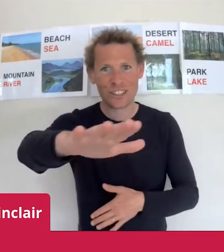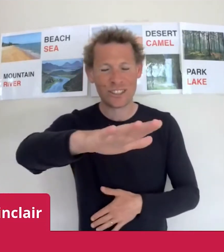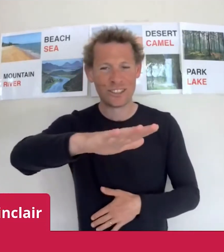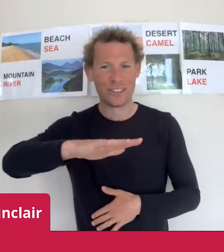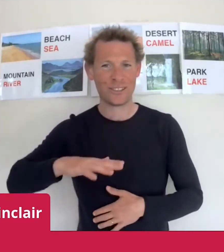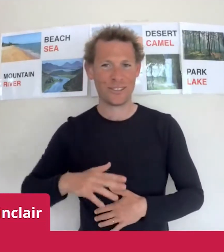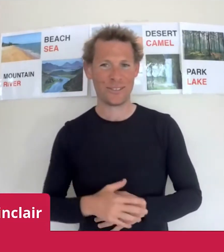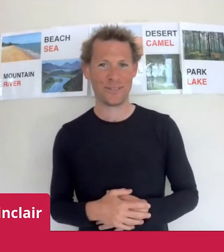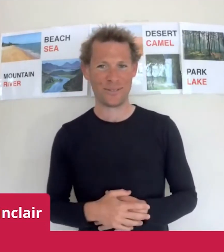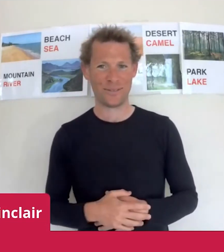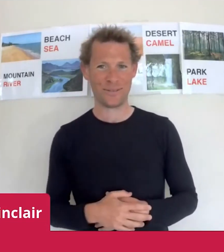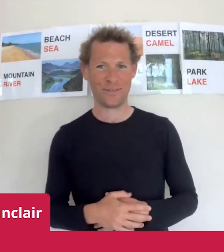nature.